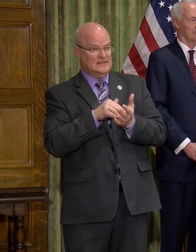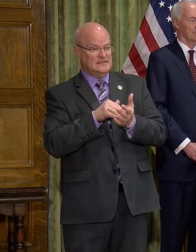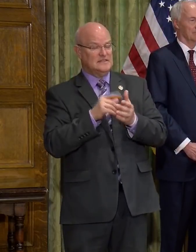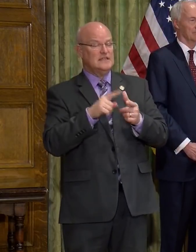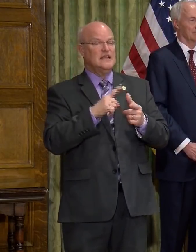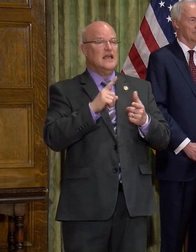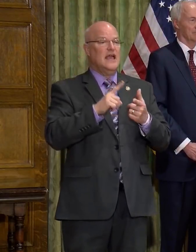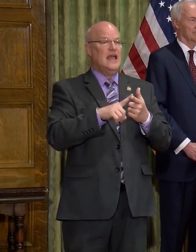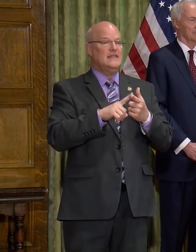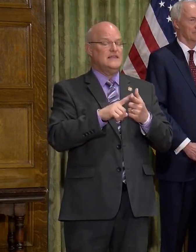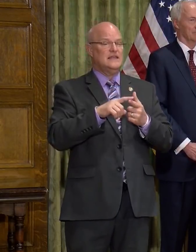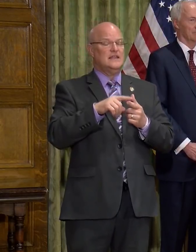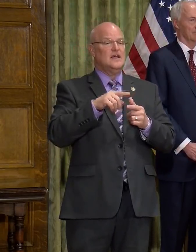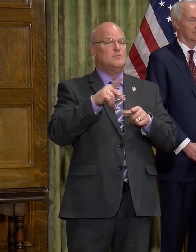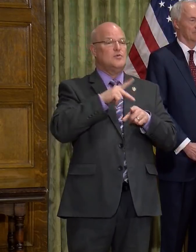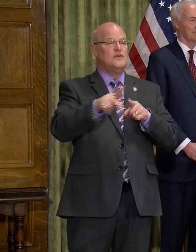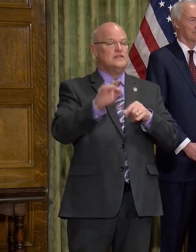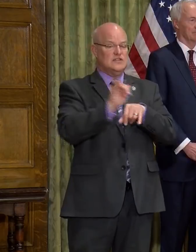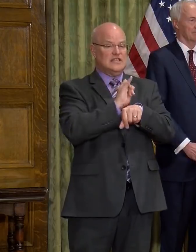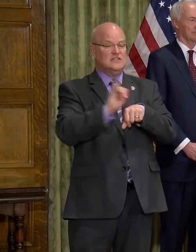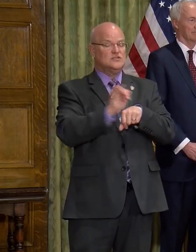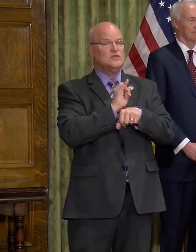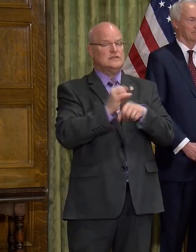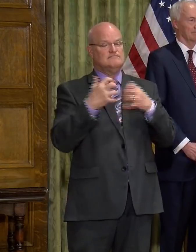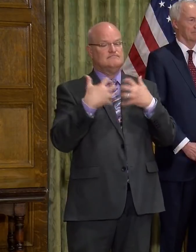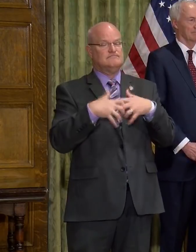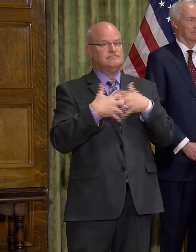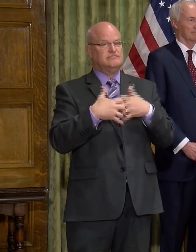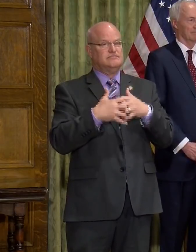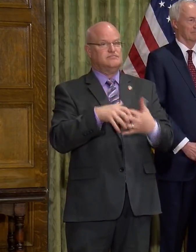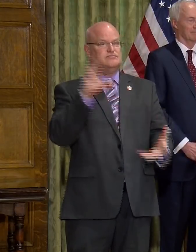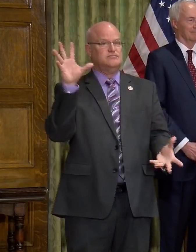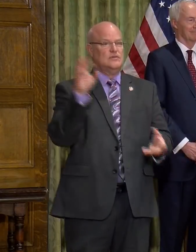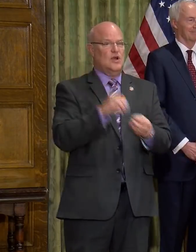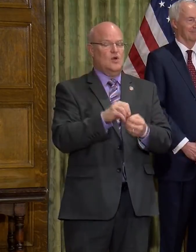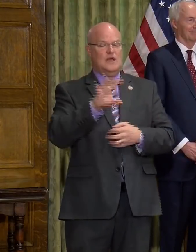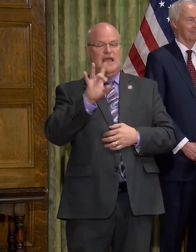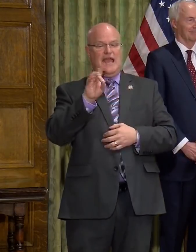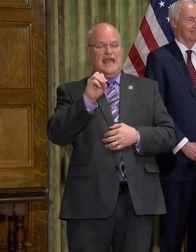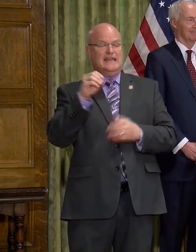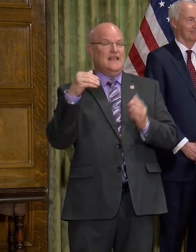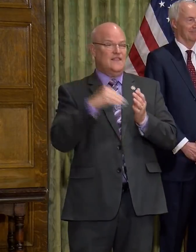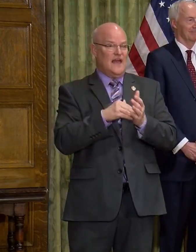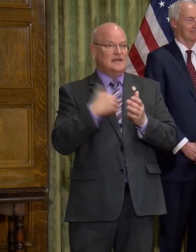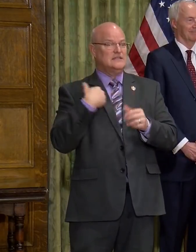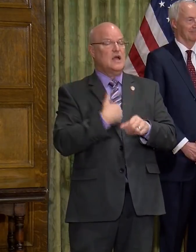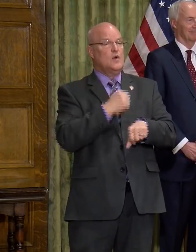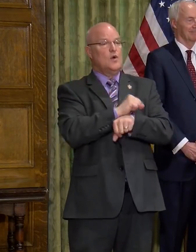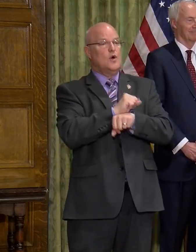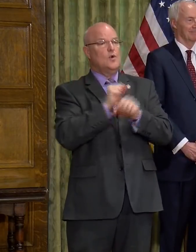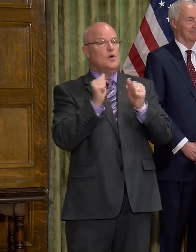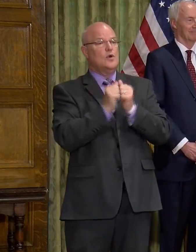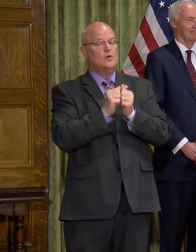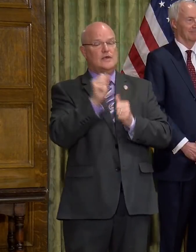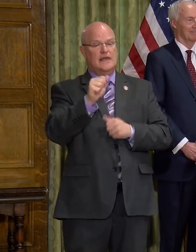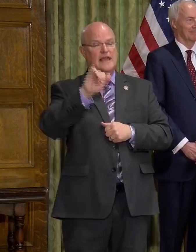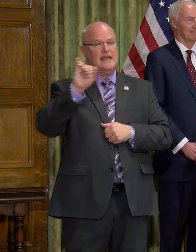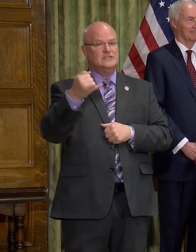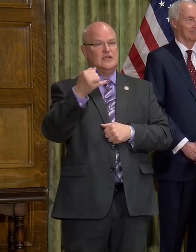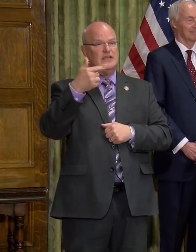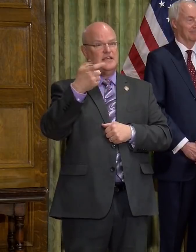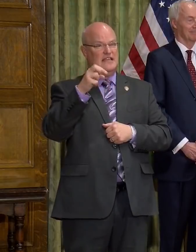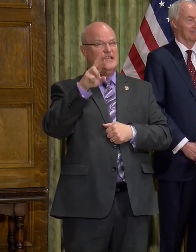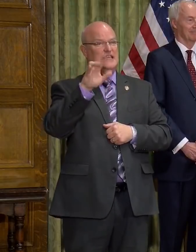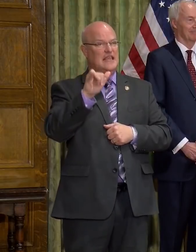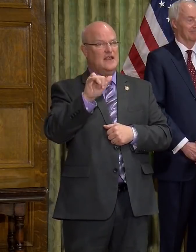and then Correctional Industries should be able to manufacture a total of 80,000, and we're going to work with AJ Gary to determine